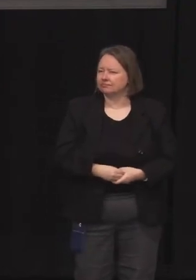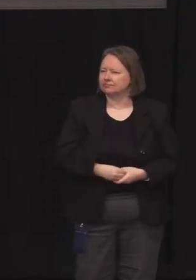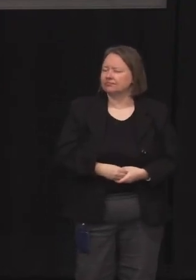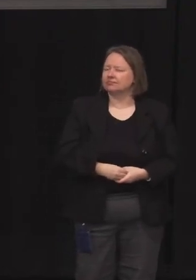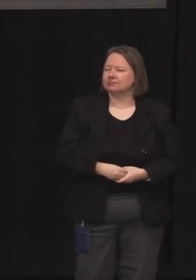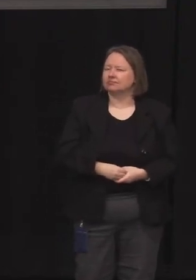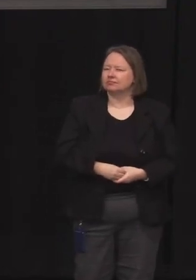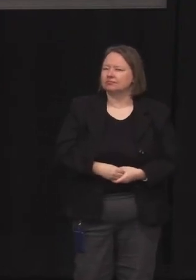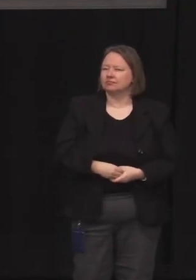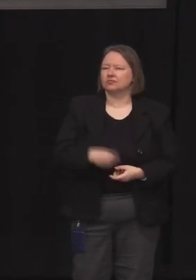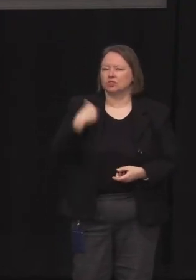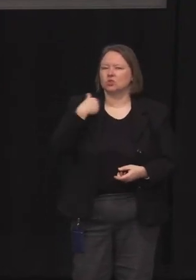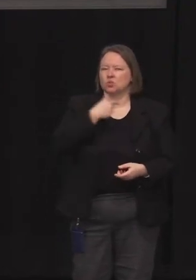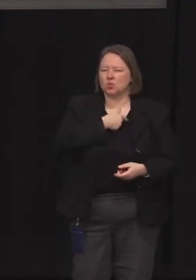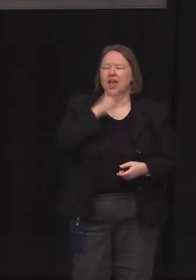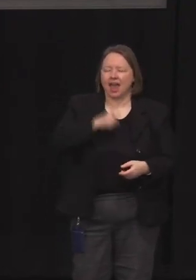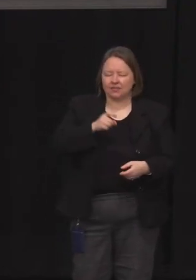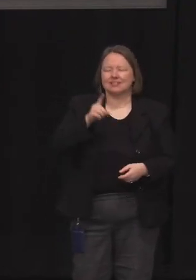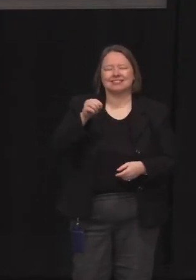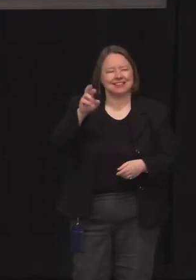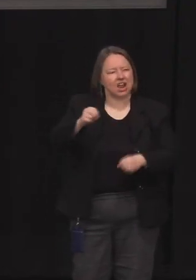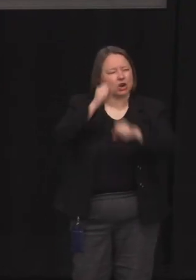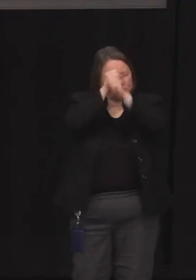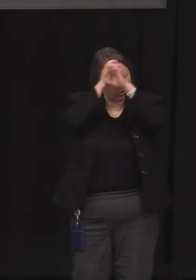That's why we got to dare to dream.